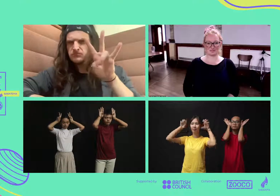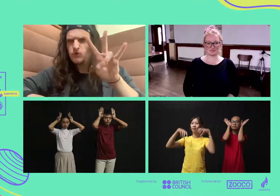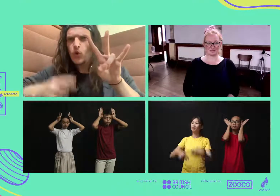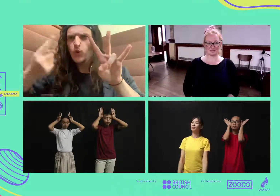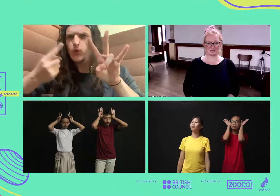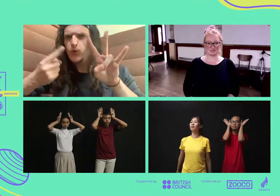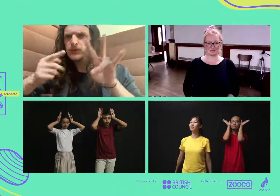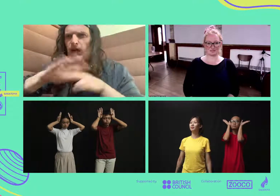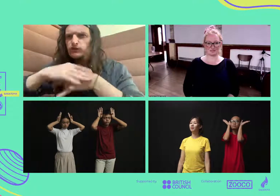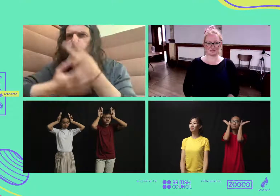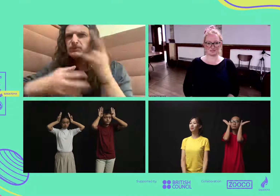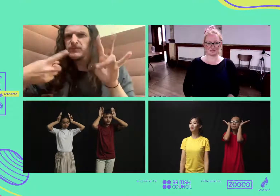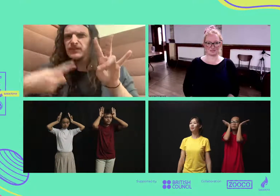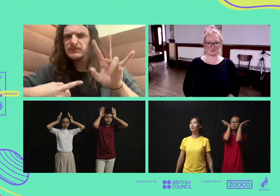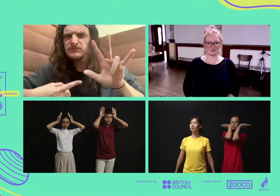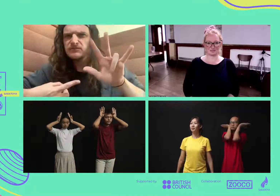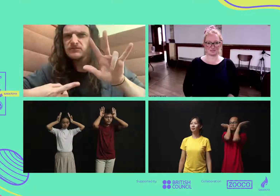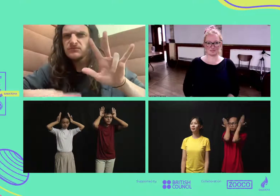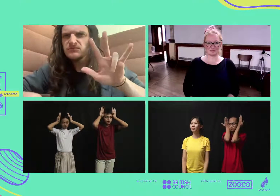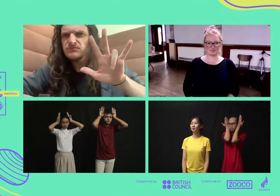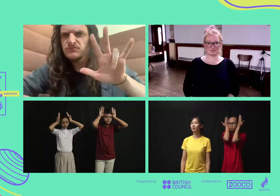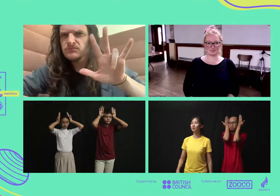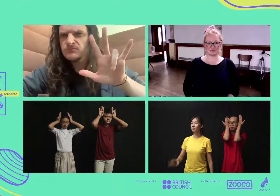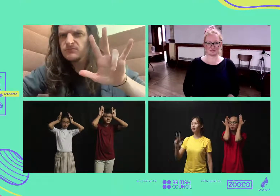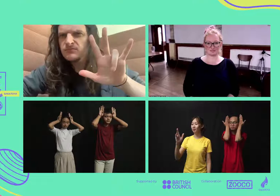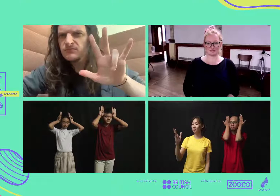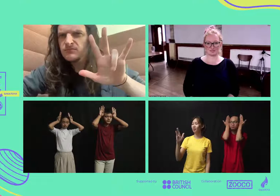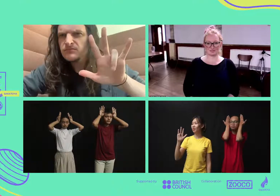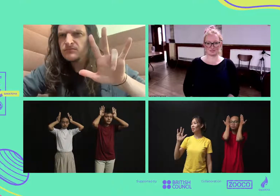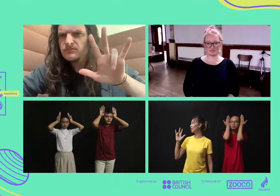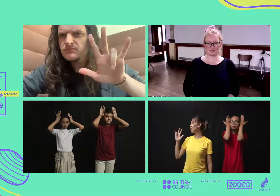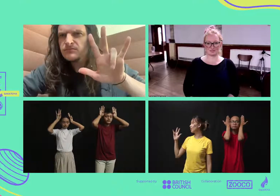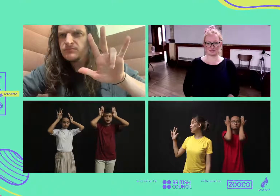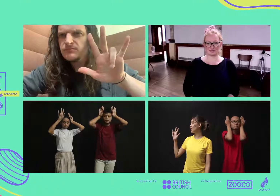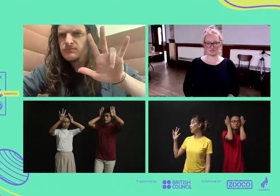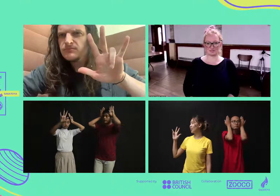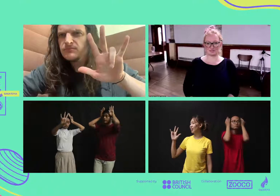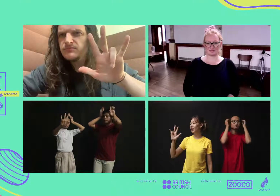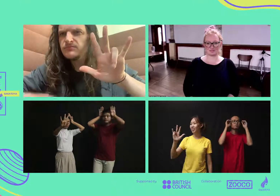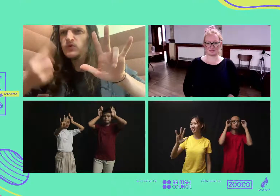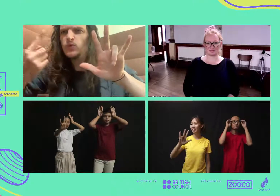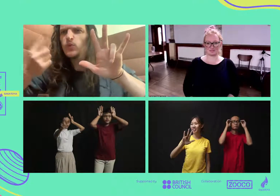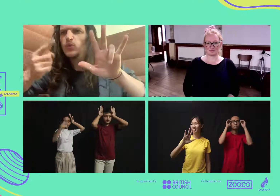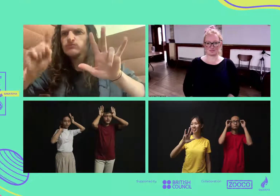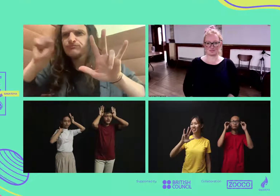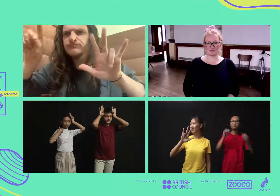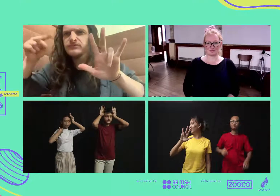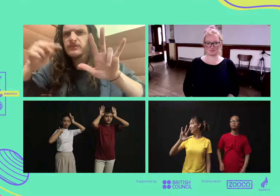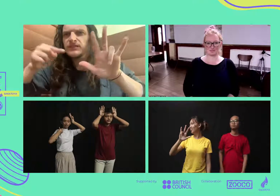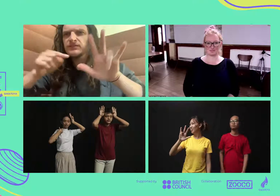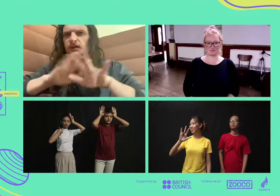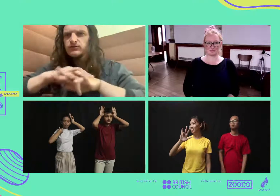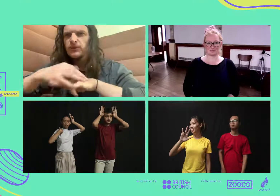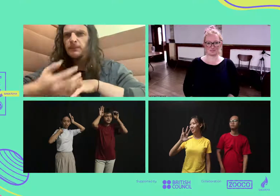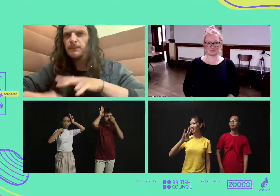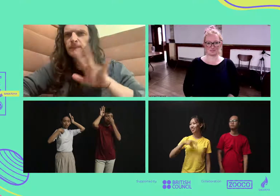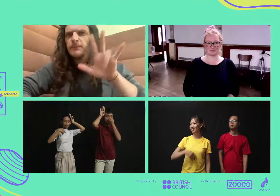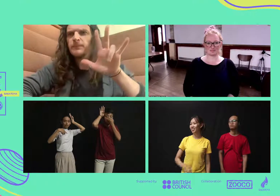Somebody did this hand shape, didn't they? Who was it? Who had this hand shape? Put your hands up.